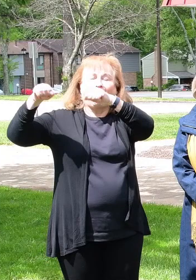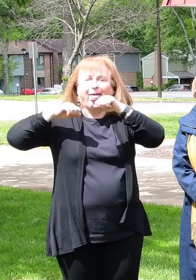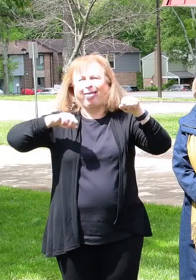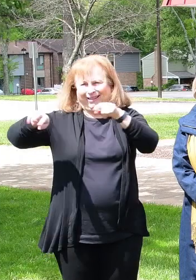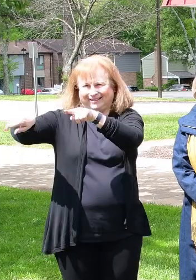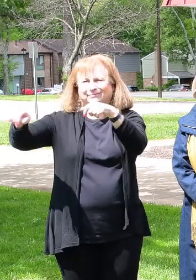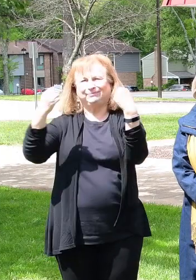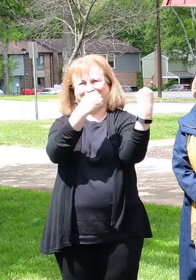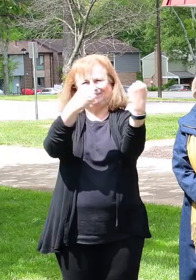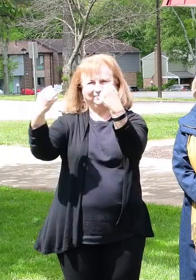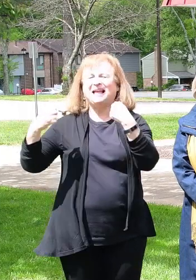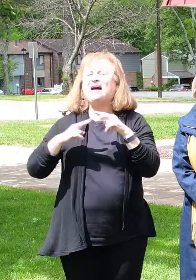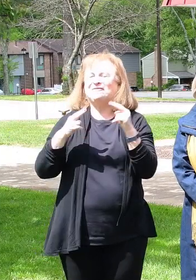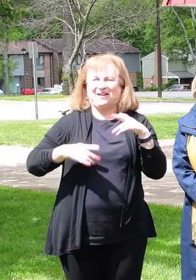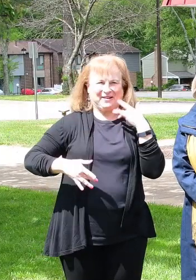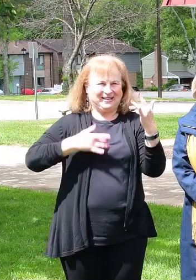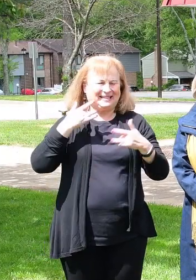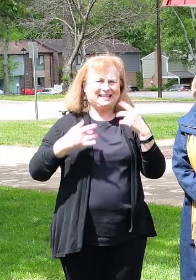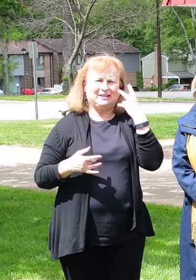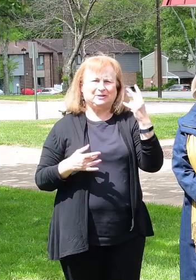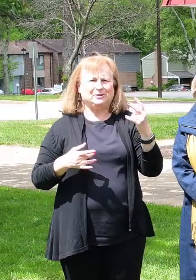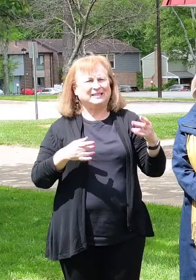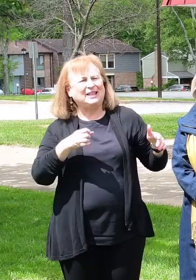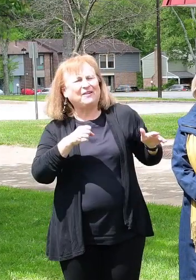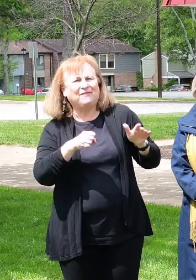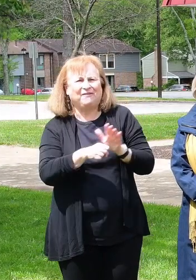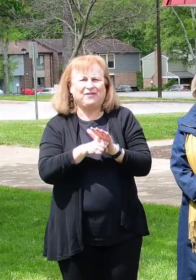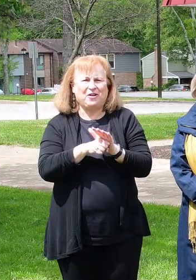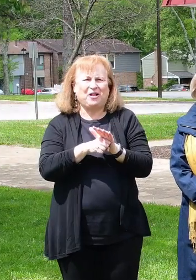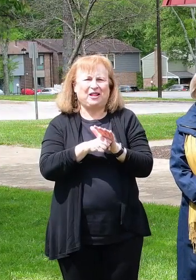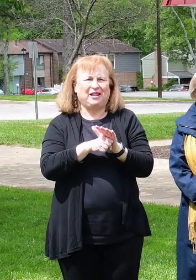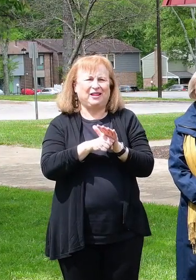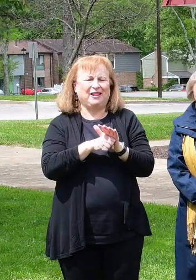heads. So I'm very excited to see the full